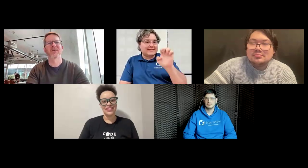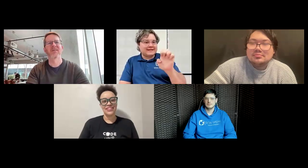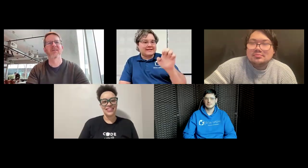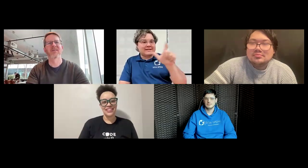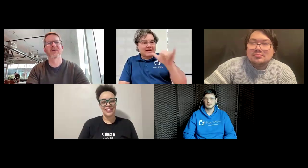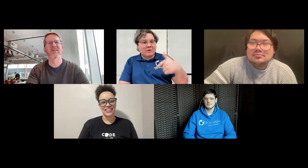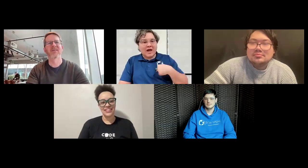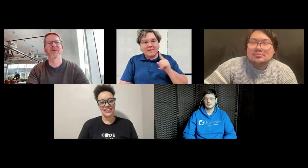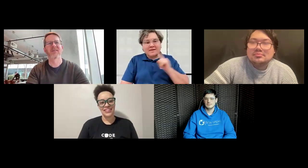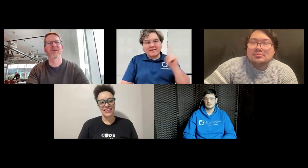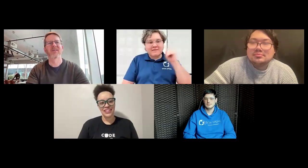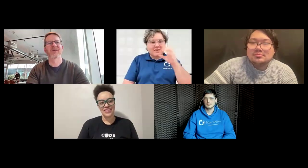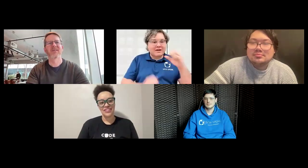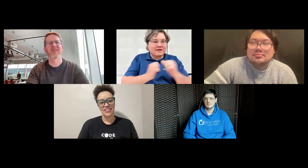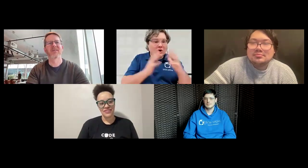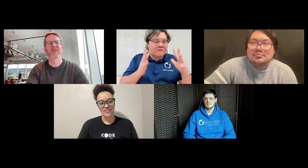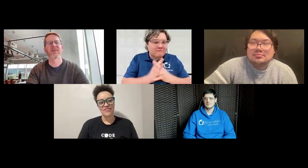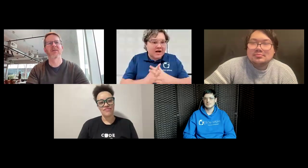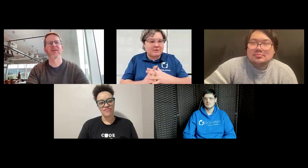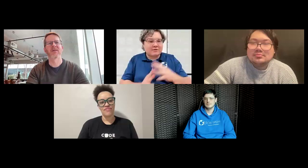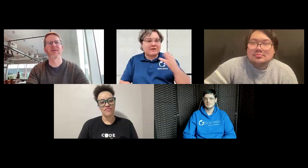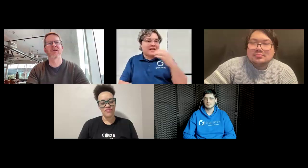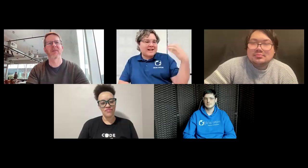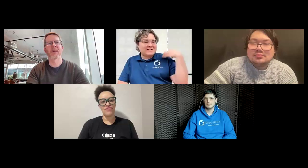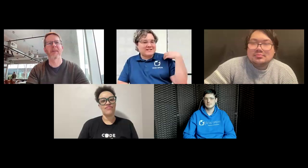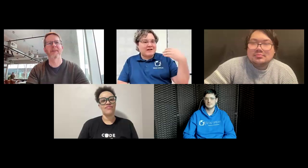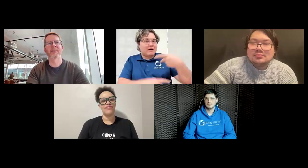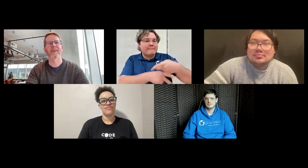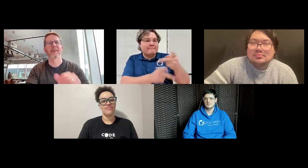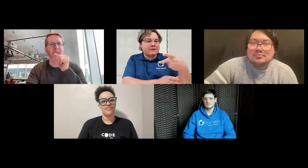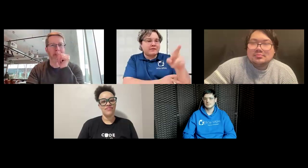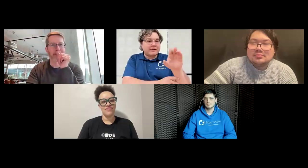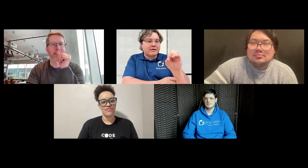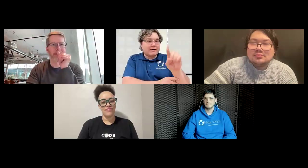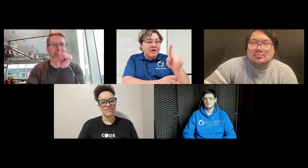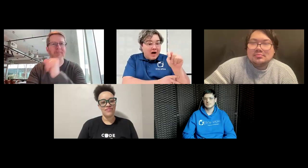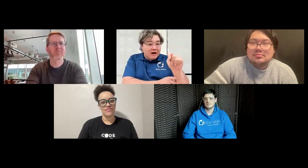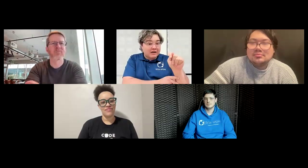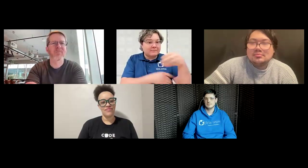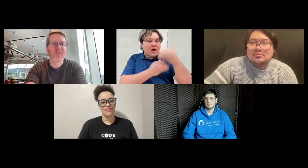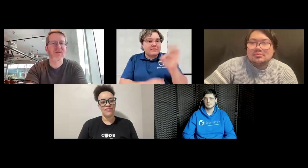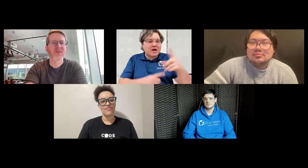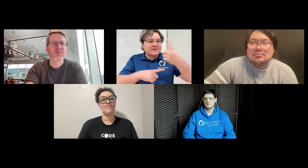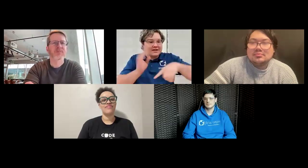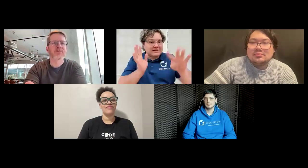Nicholas Kelly. I am deaf, and I'm one of the founders and the chair for